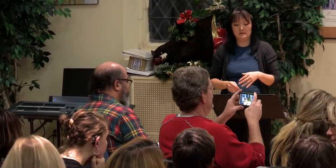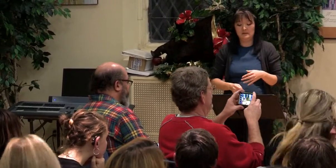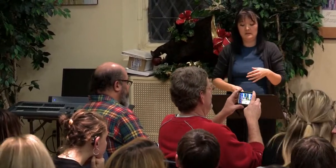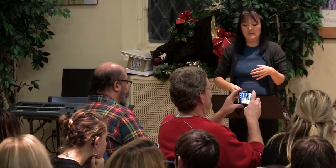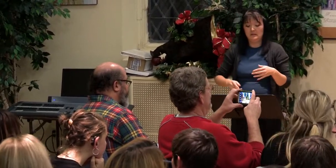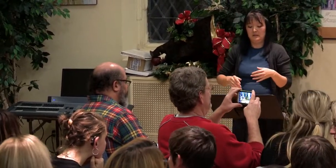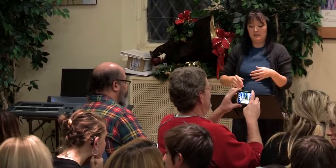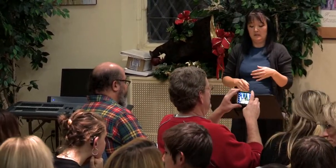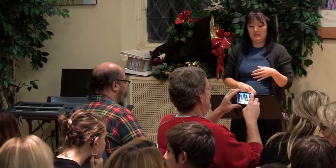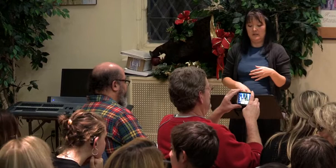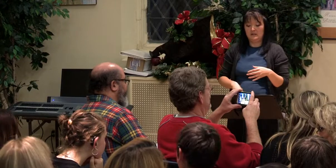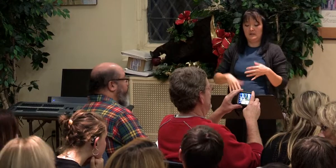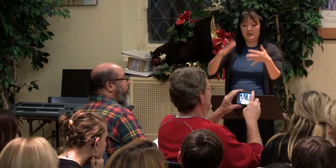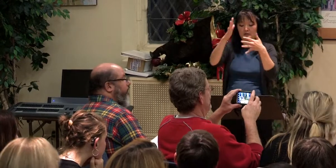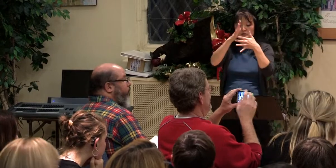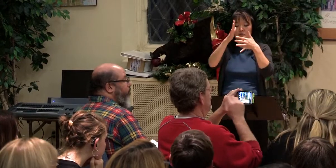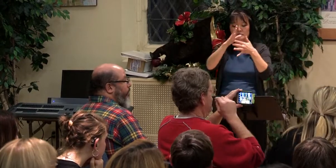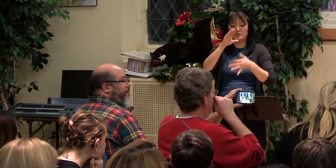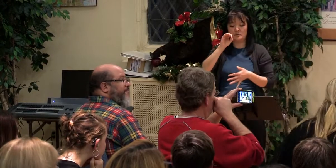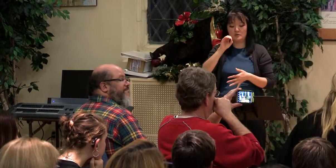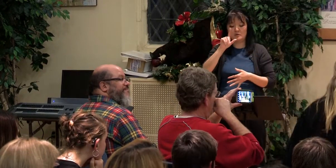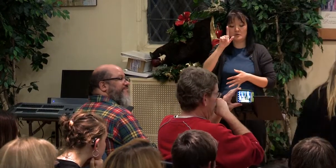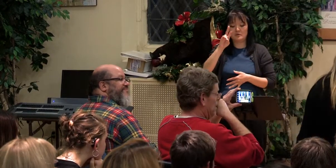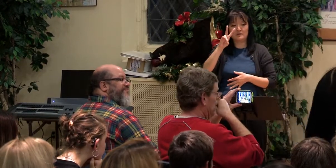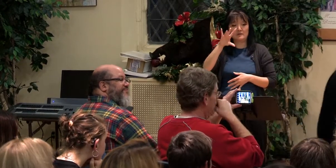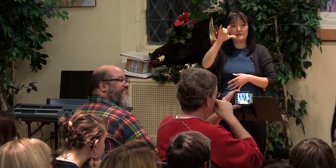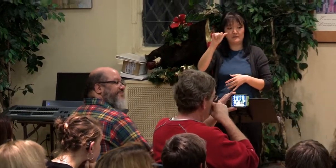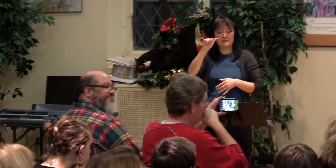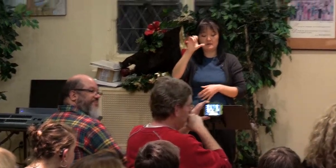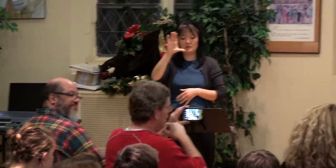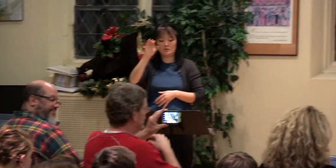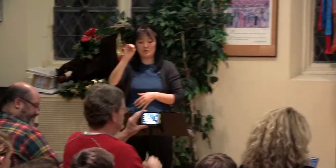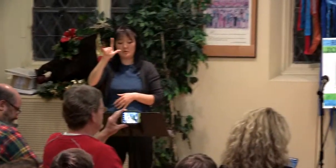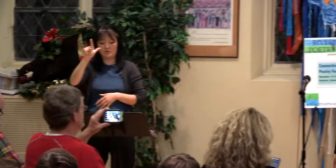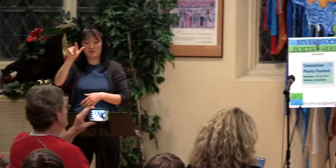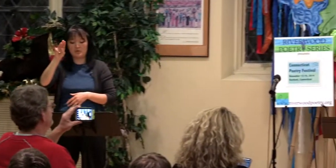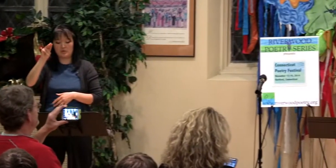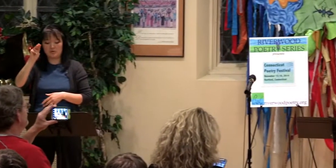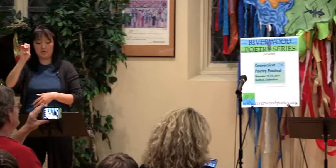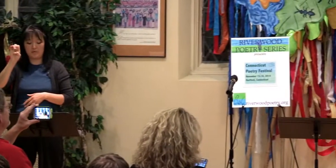Our next poet is Junior Olivia Coleman.